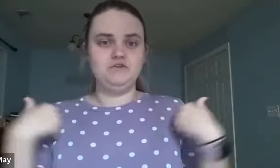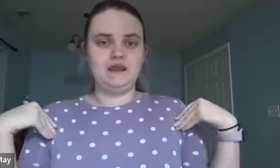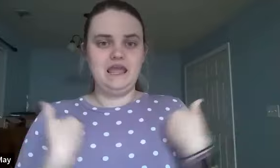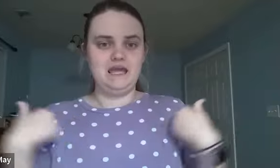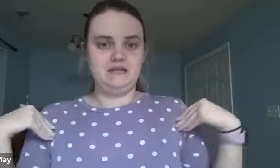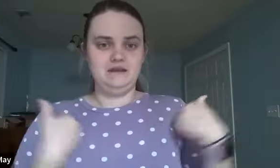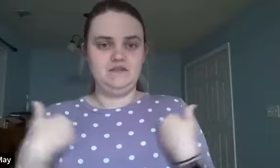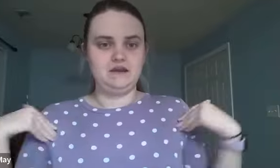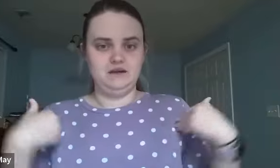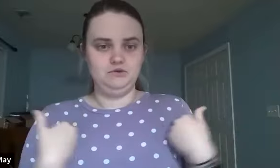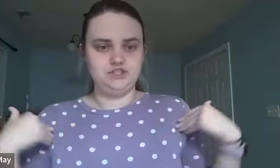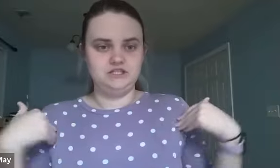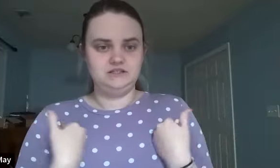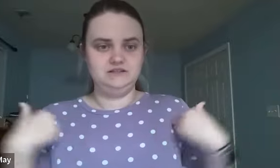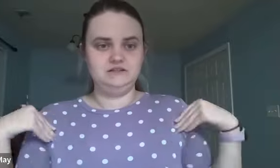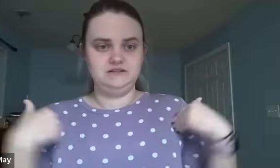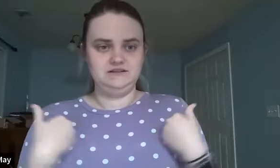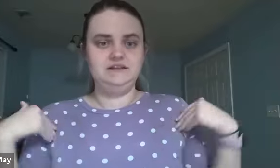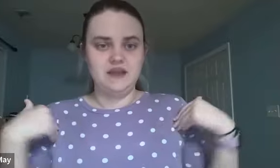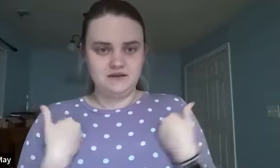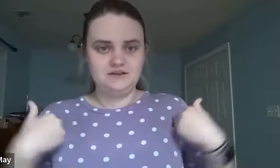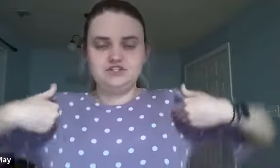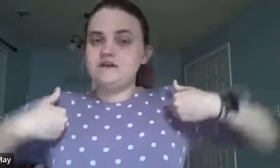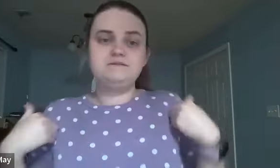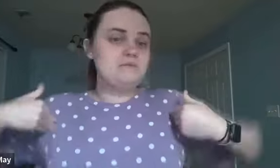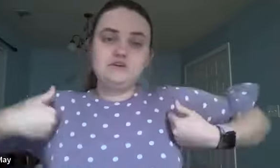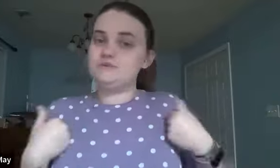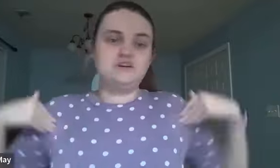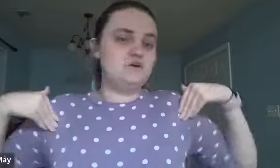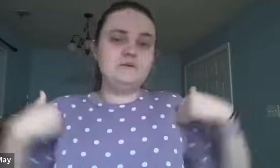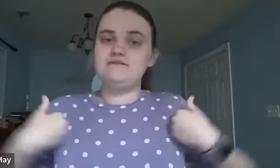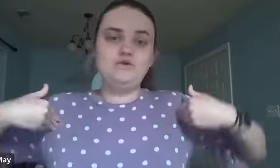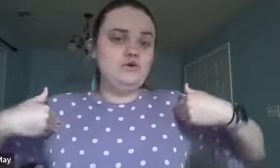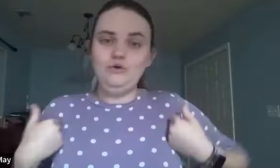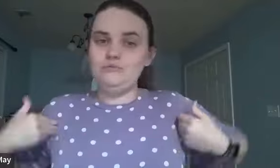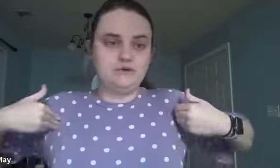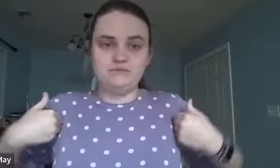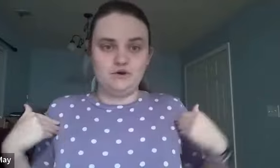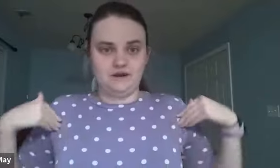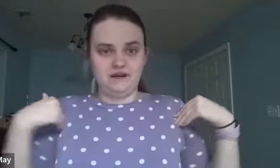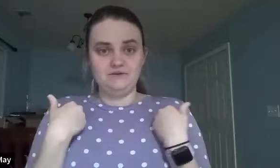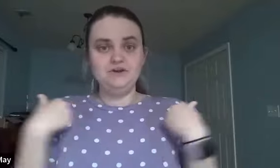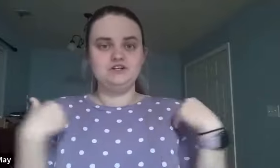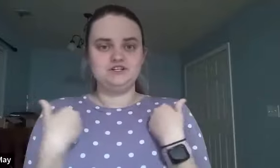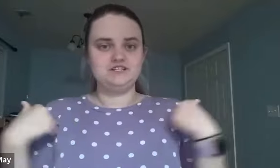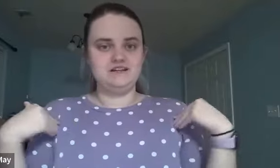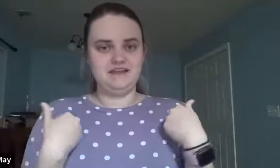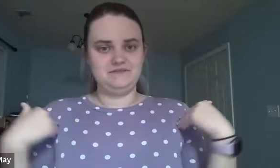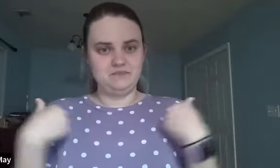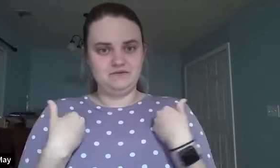your hand in that kind of motion. Yeah. So you're not flapping your arms. You're not going like full bird mode right now. You're just going to like flap it right